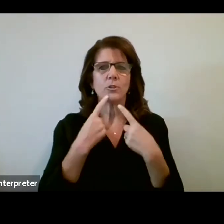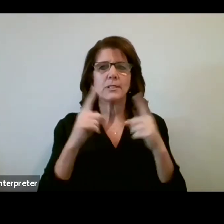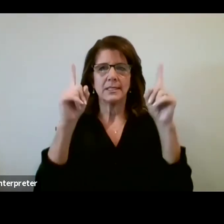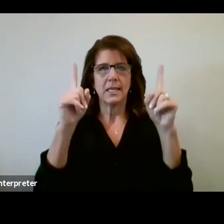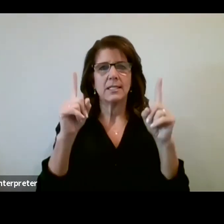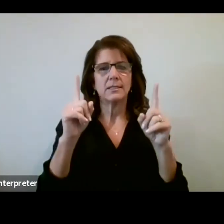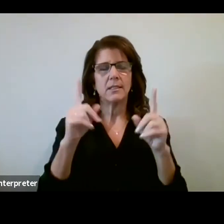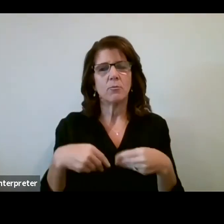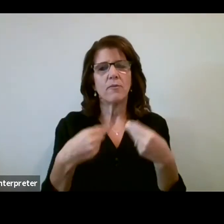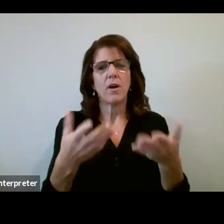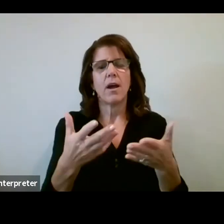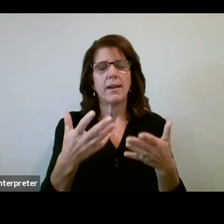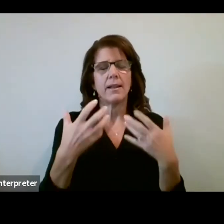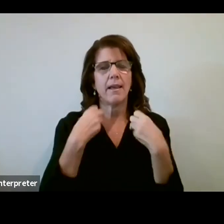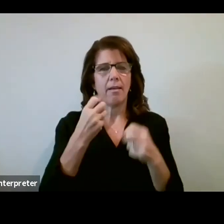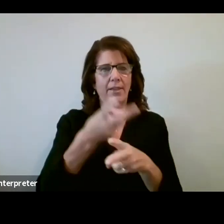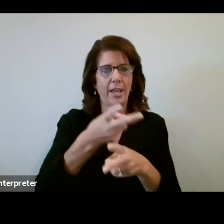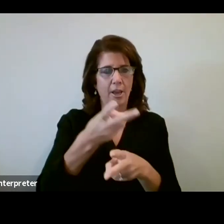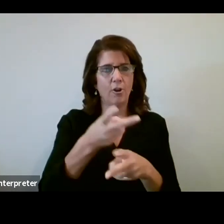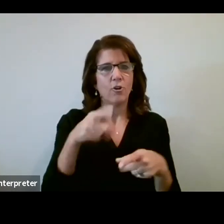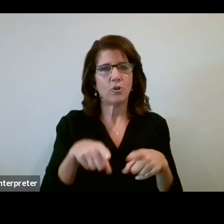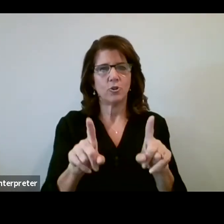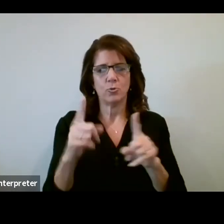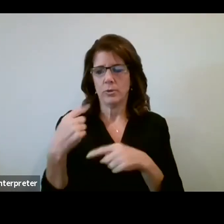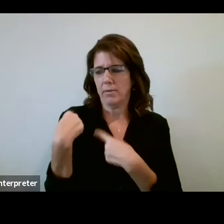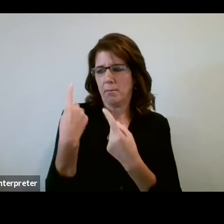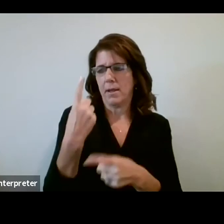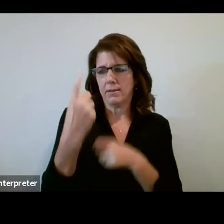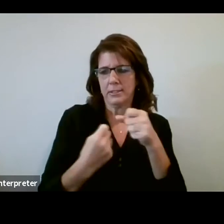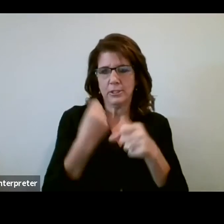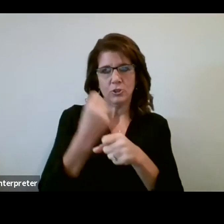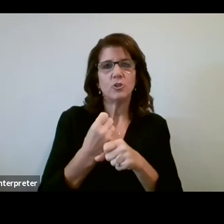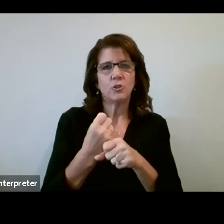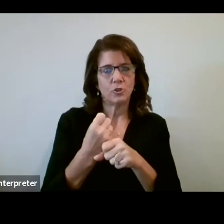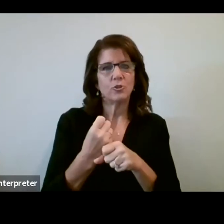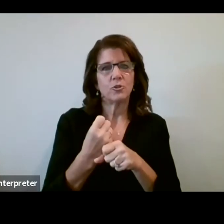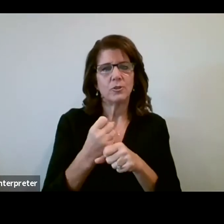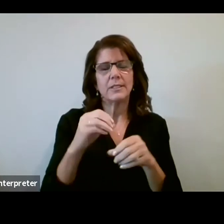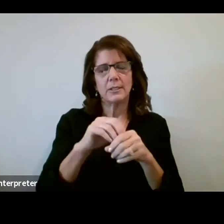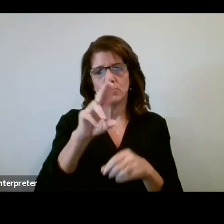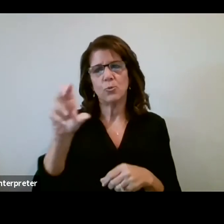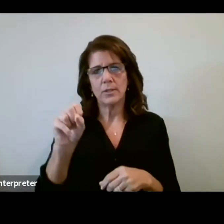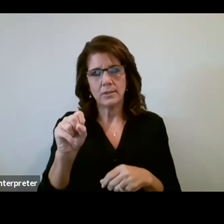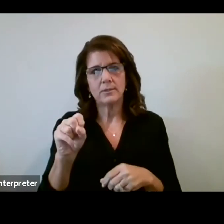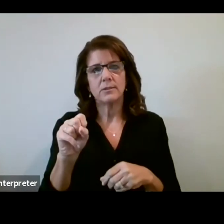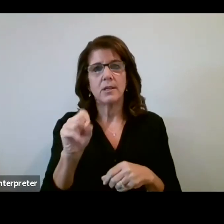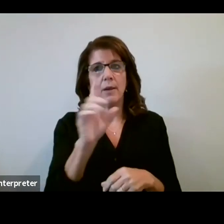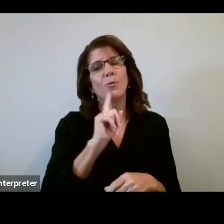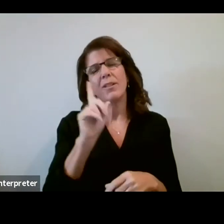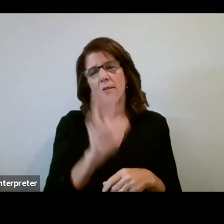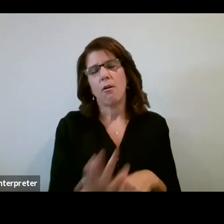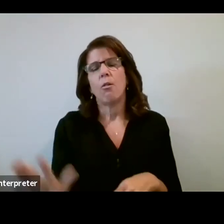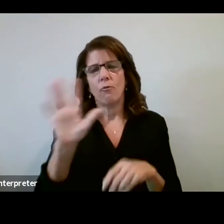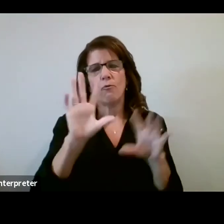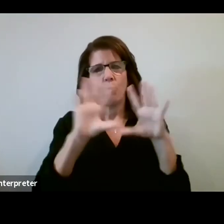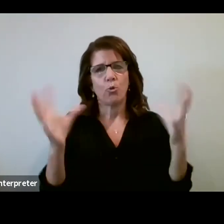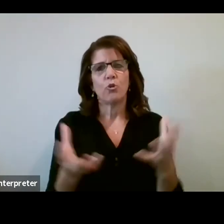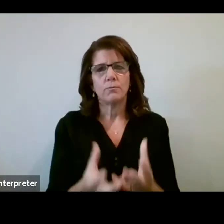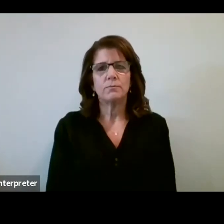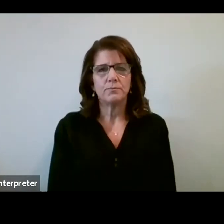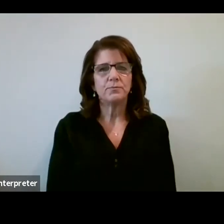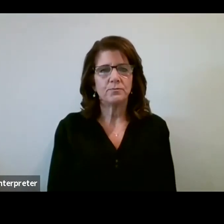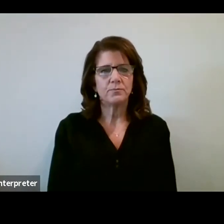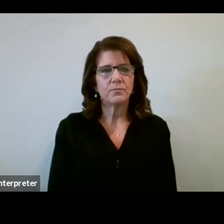of delivering healthcare during the past year here in the US and all over the world.